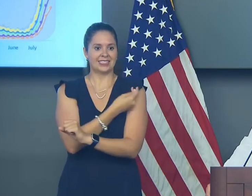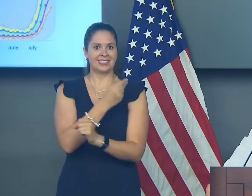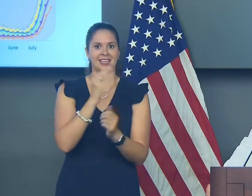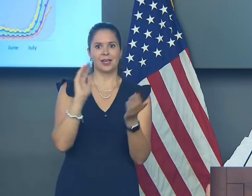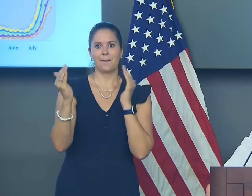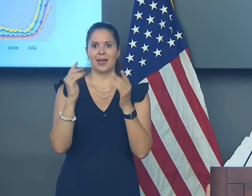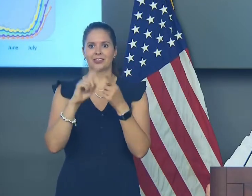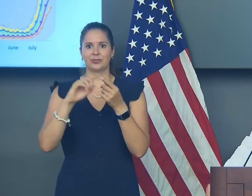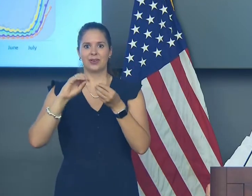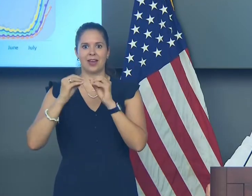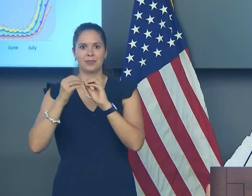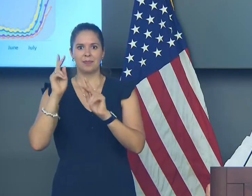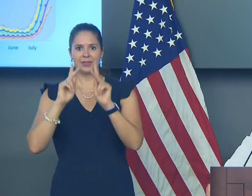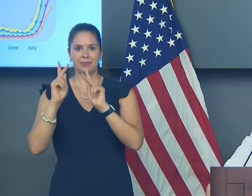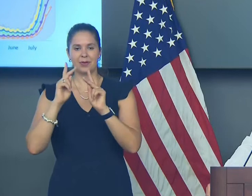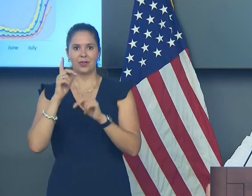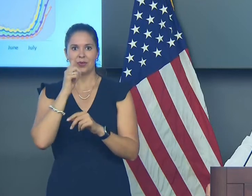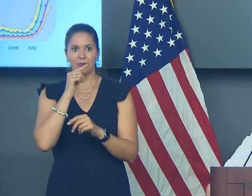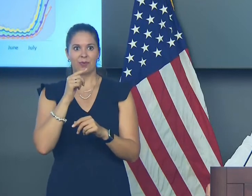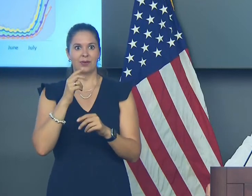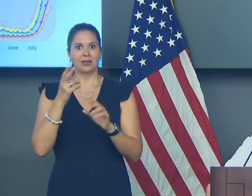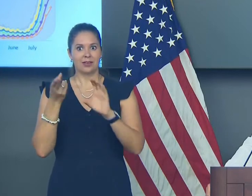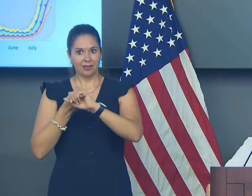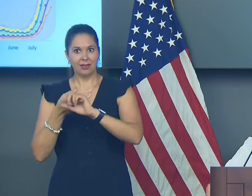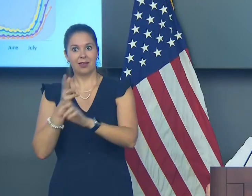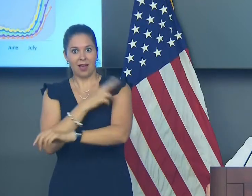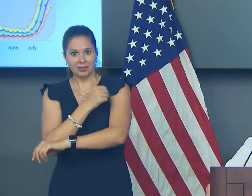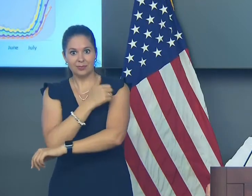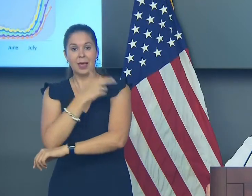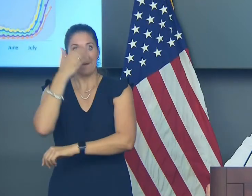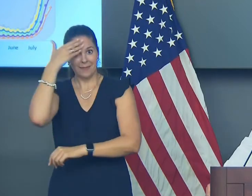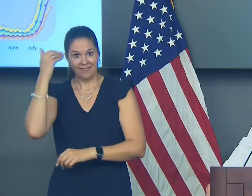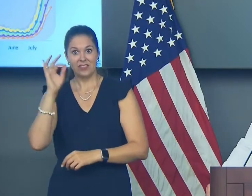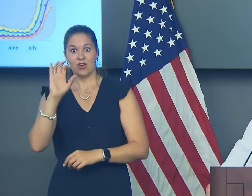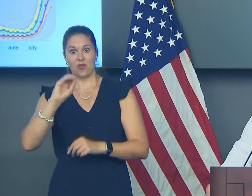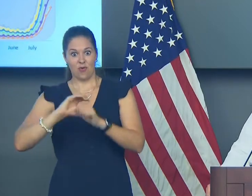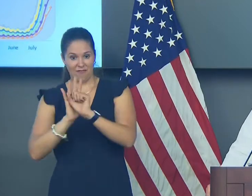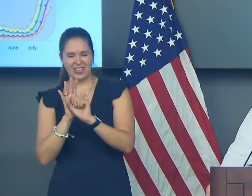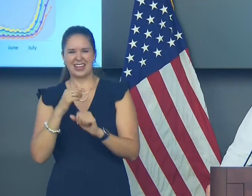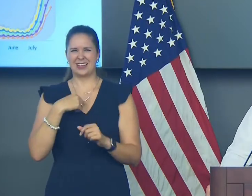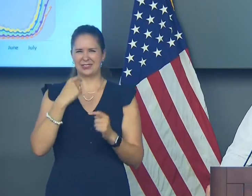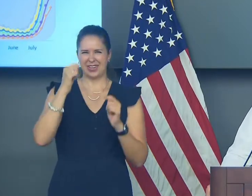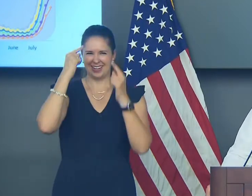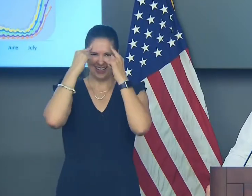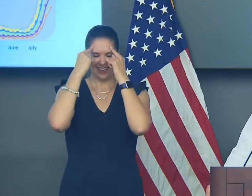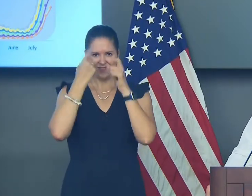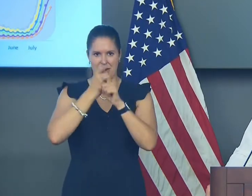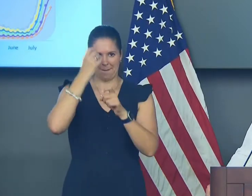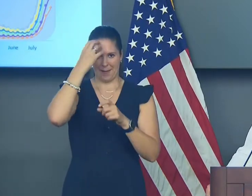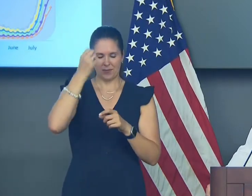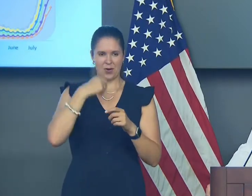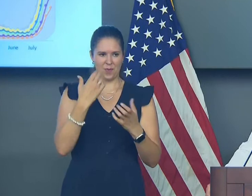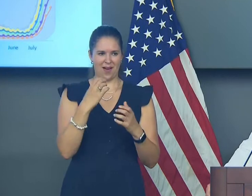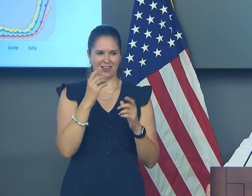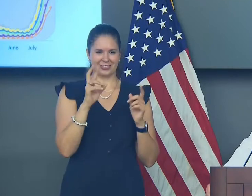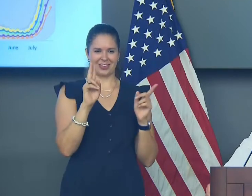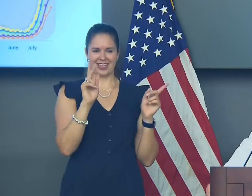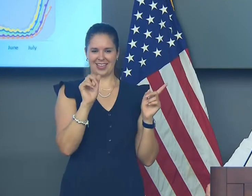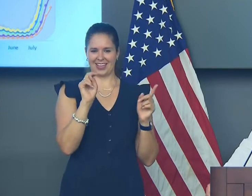to the number of people who are actually in hospital with COVID. This is a little bit from memory, so I want Dr. Cantor